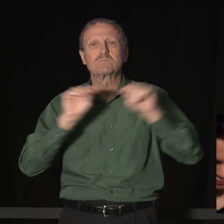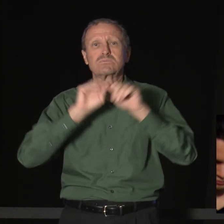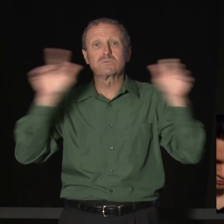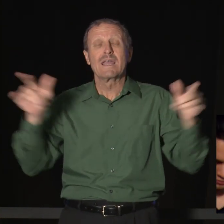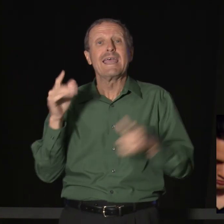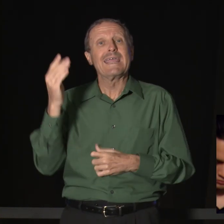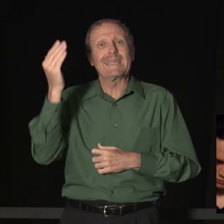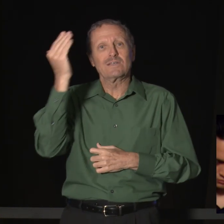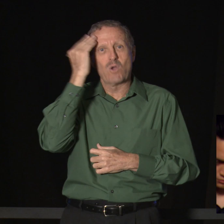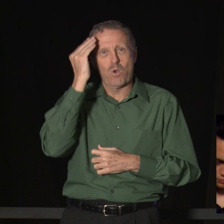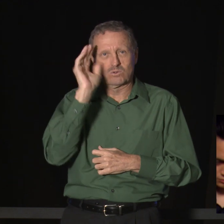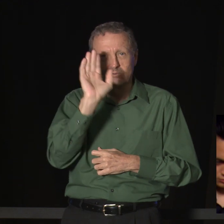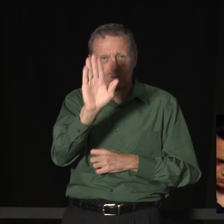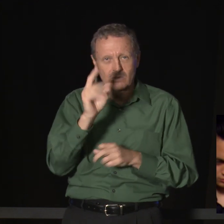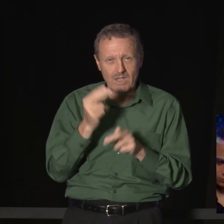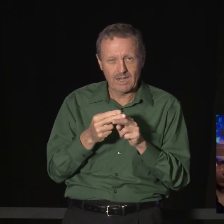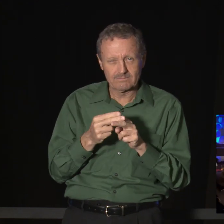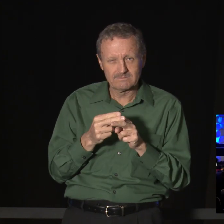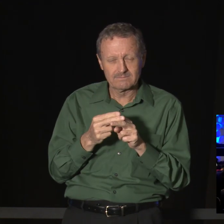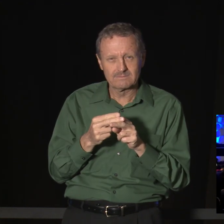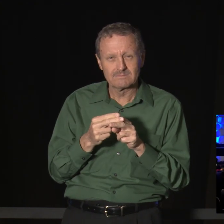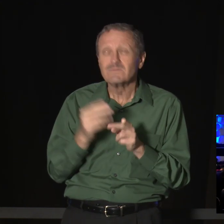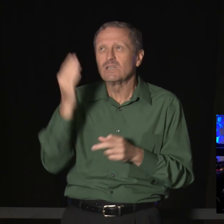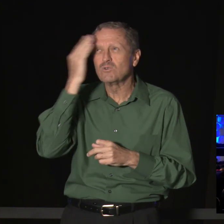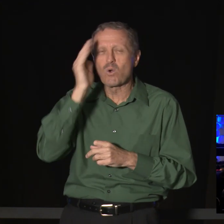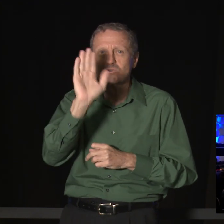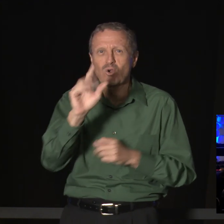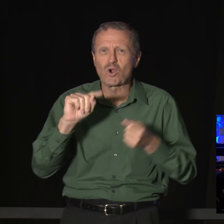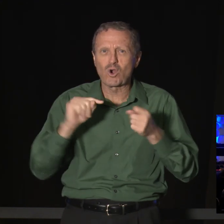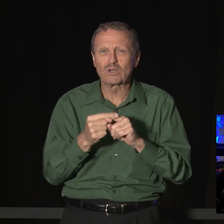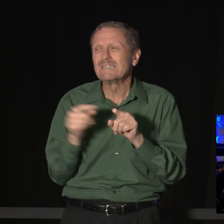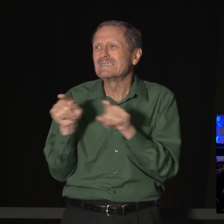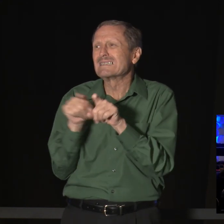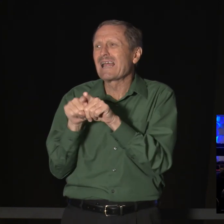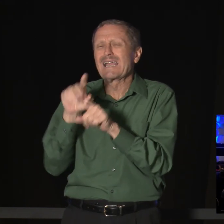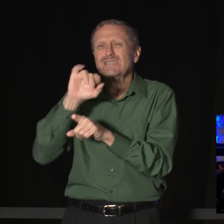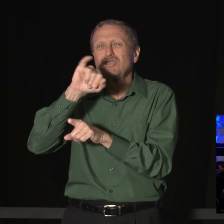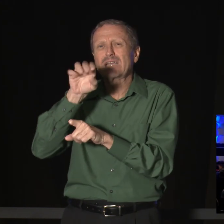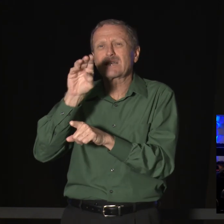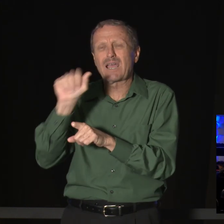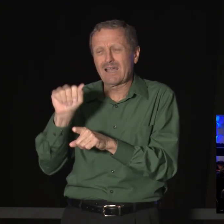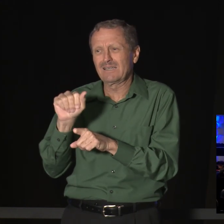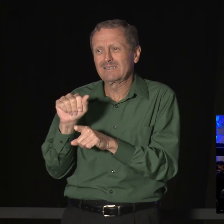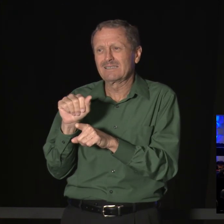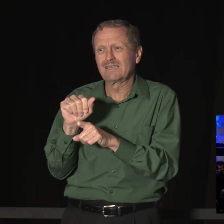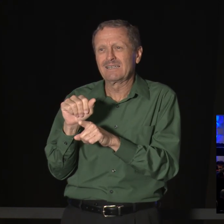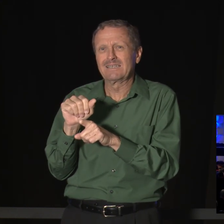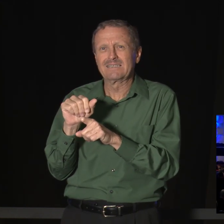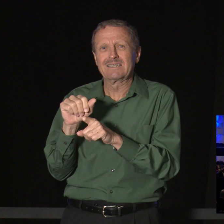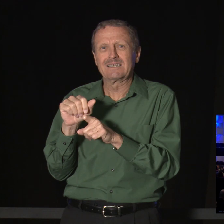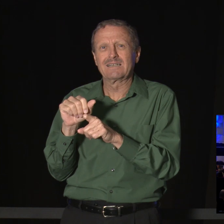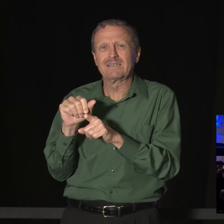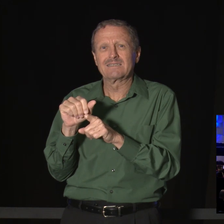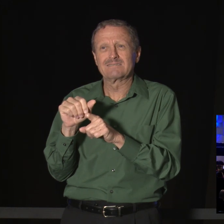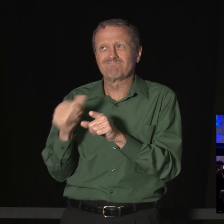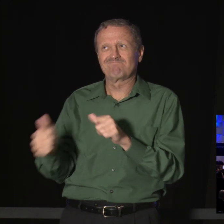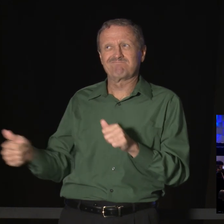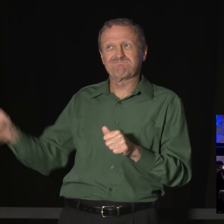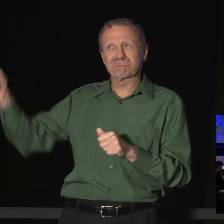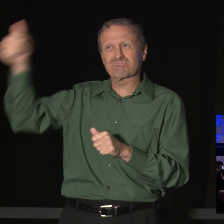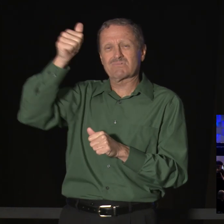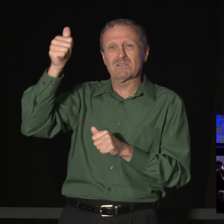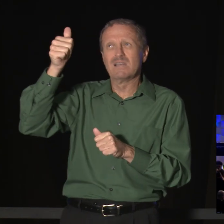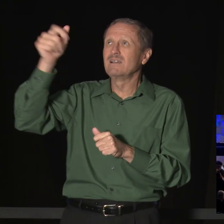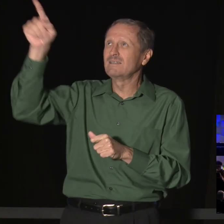name. He knows your hurt. Just like Jessica Buchanan, the commander-in-chief knows who